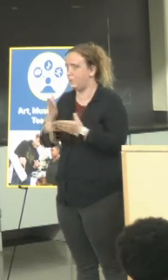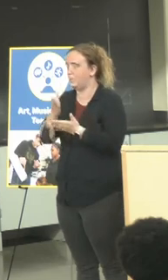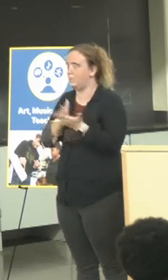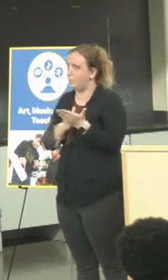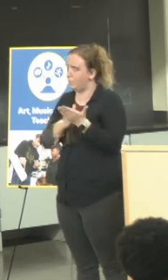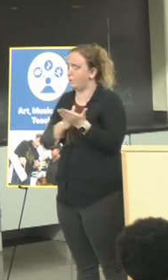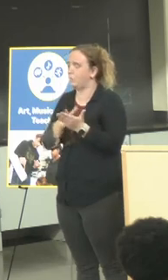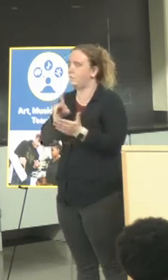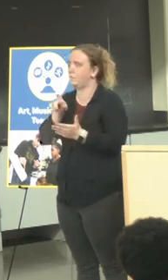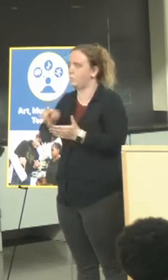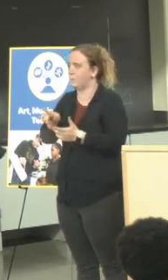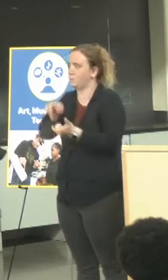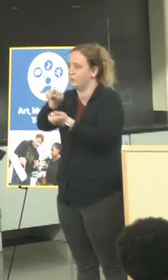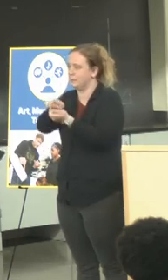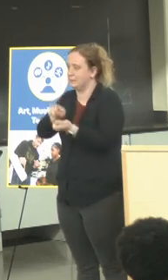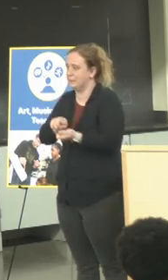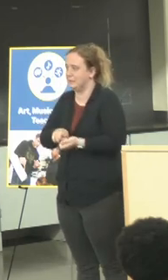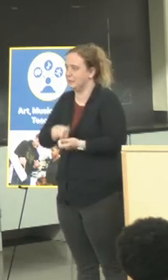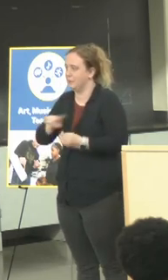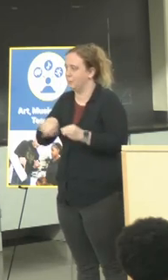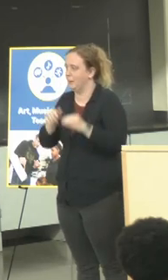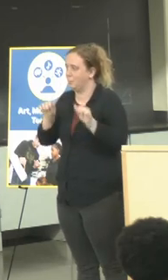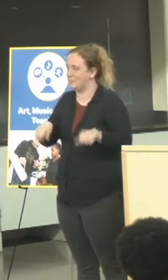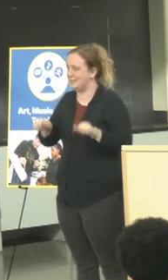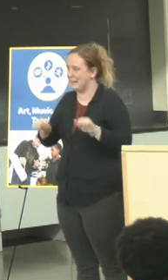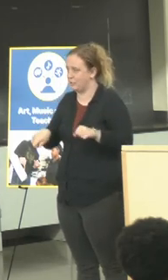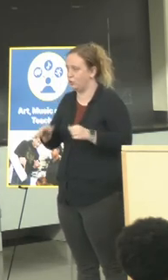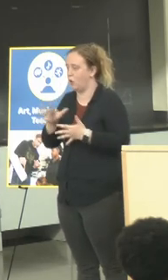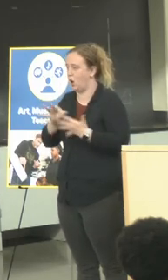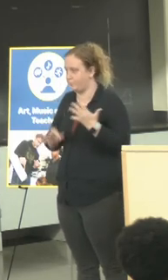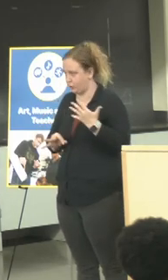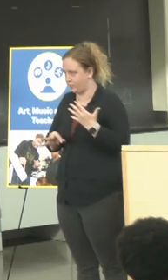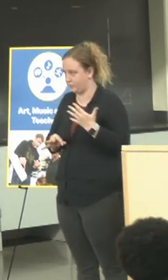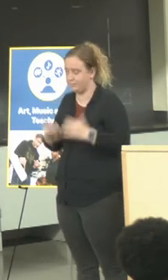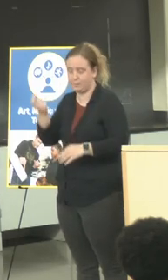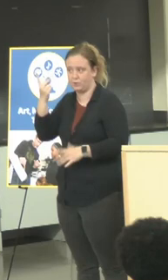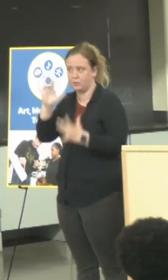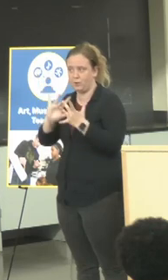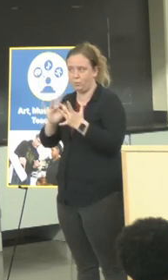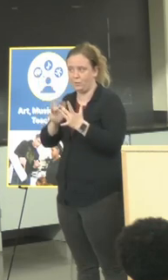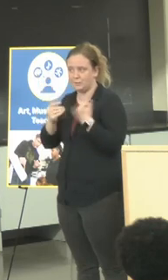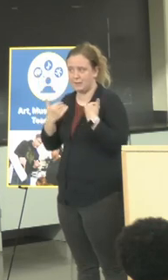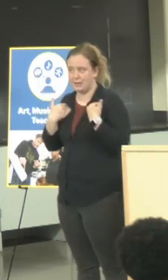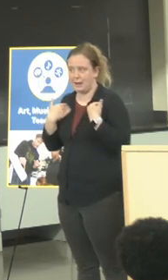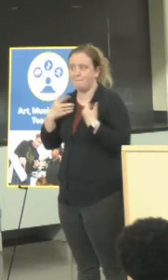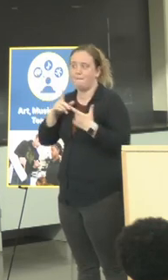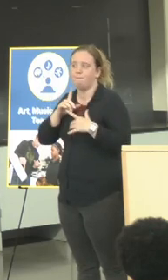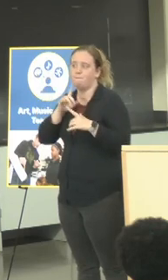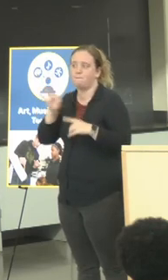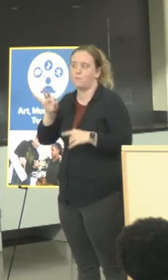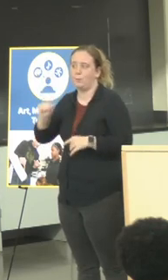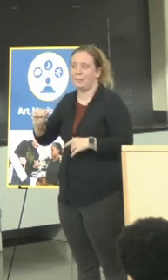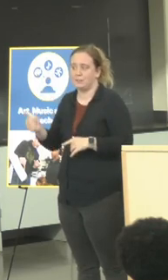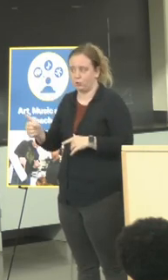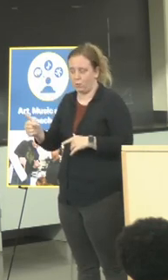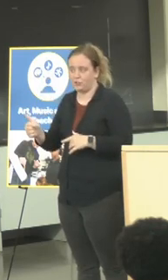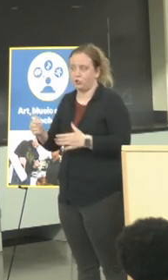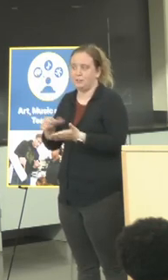options. So on the website, there's a frequently asked questions page. And on one of those is sort of the left side of